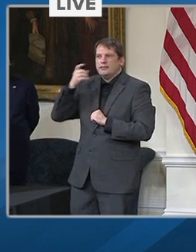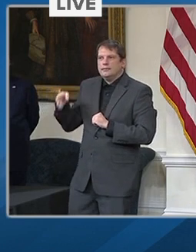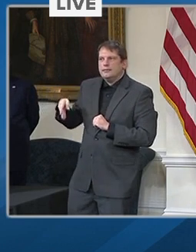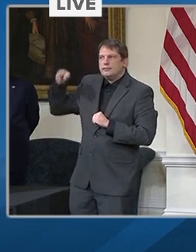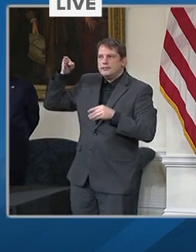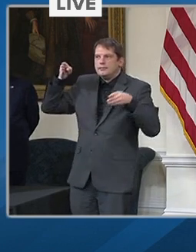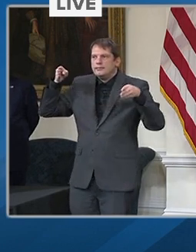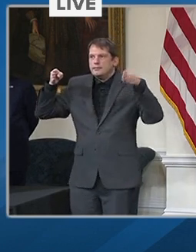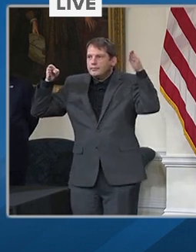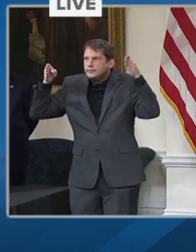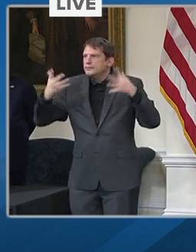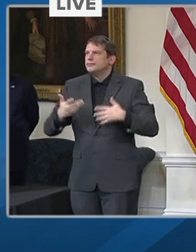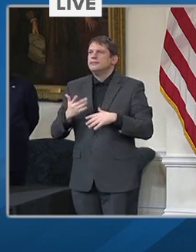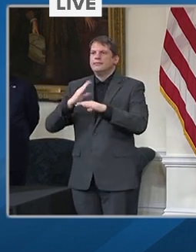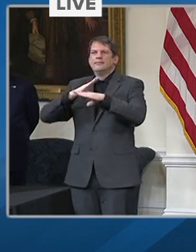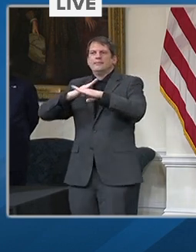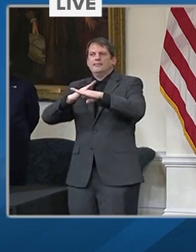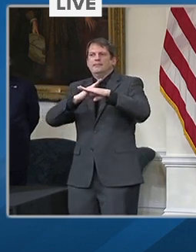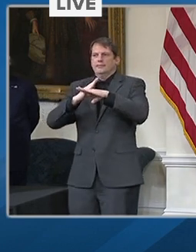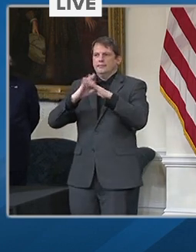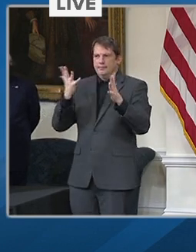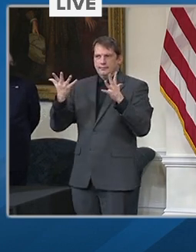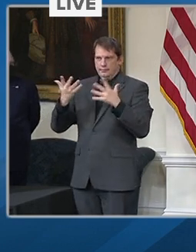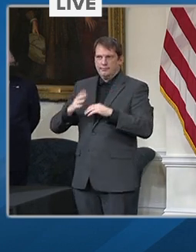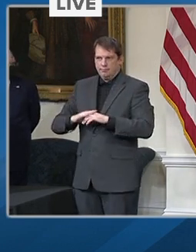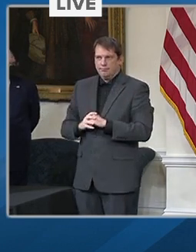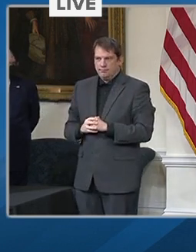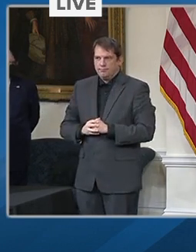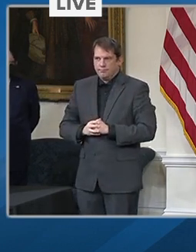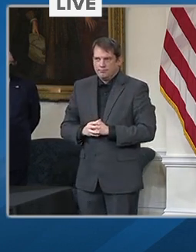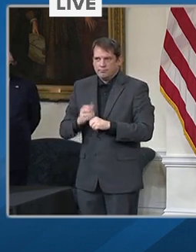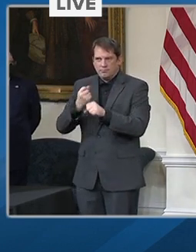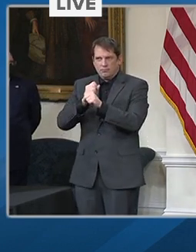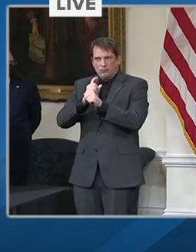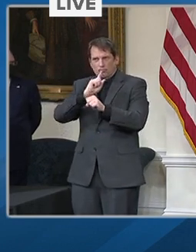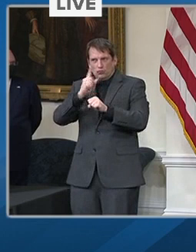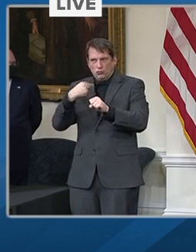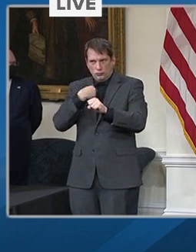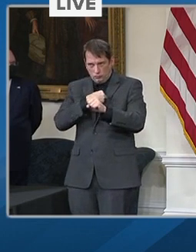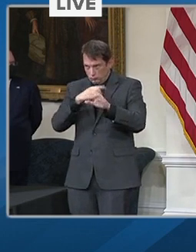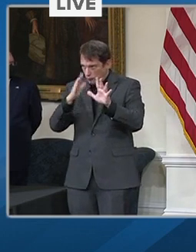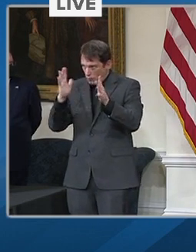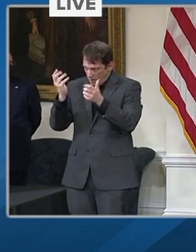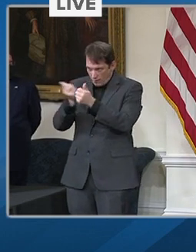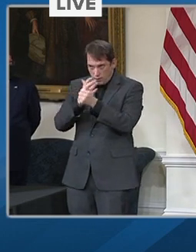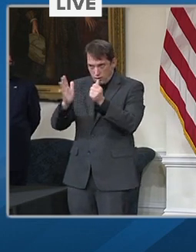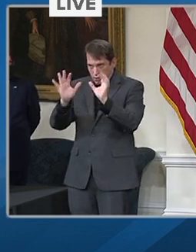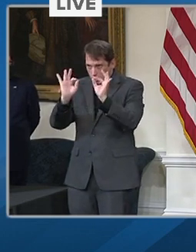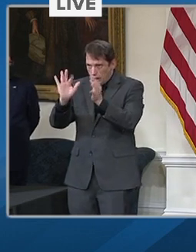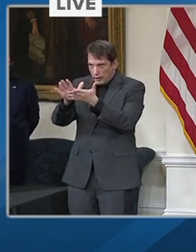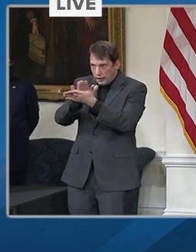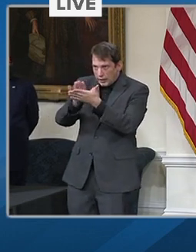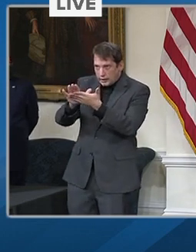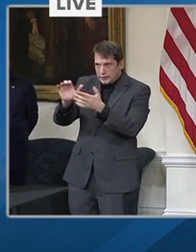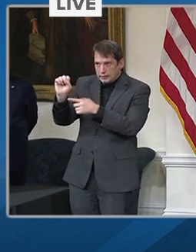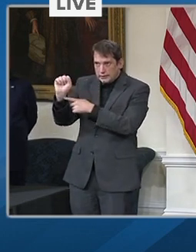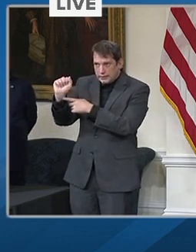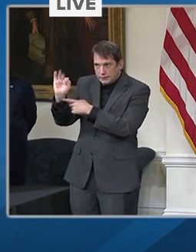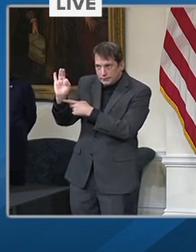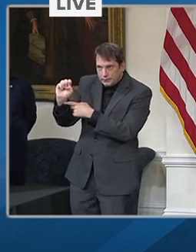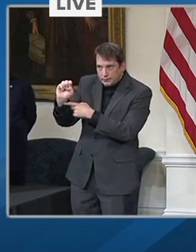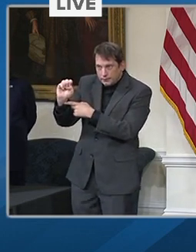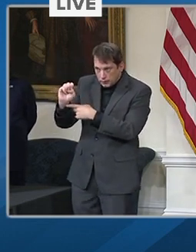each other. Our facilities have had to go constant enhanced cleaning and disinfecting while we provide screening for every one of